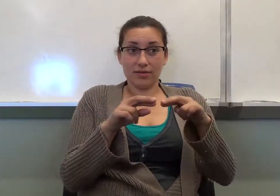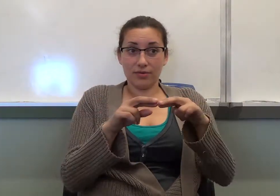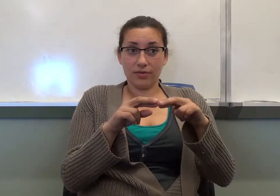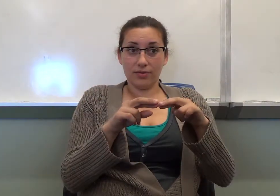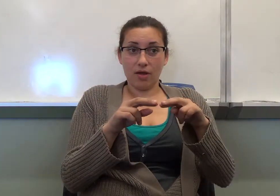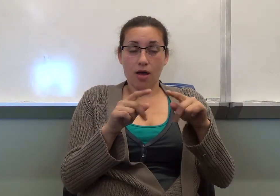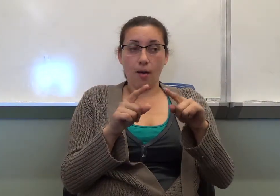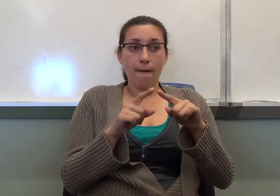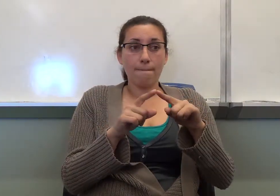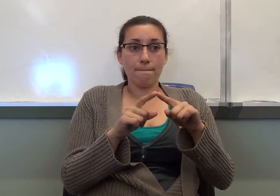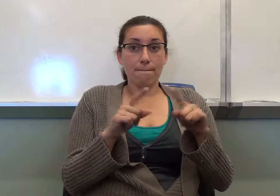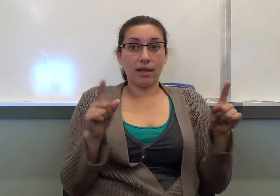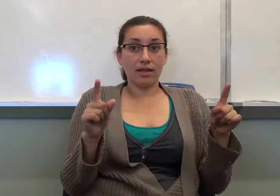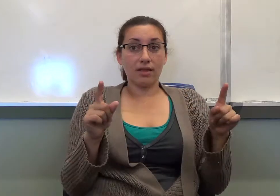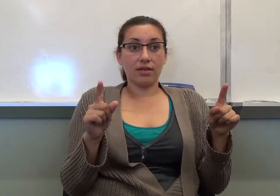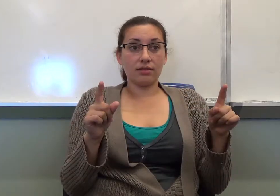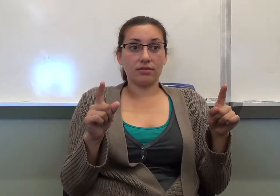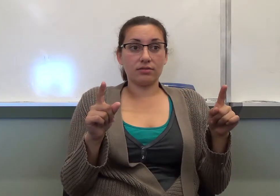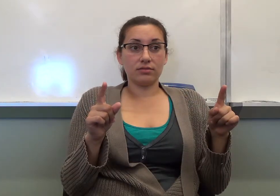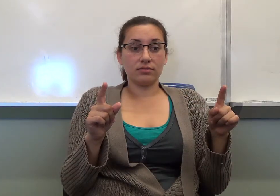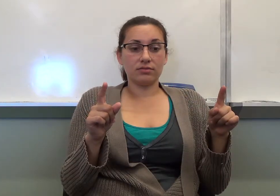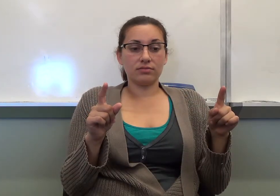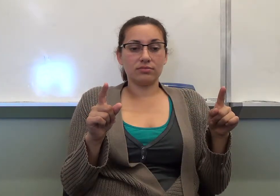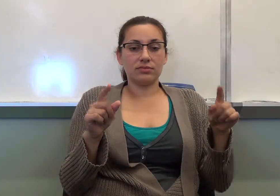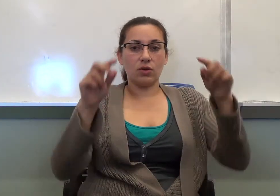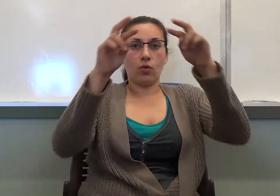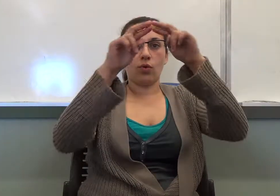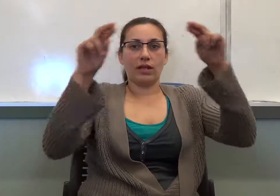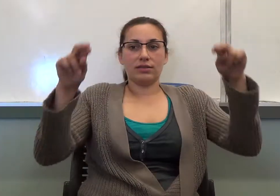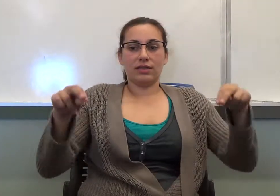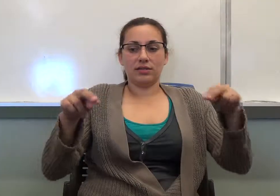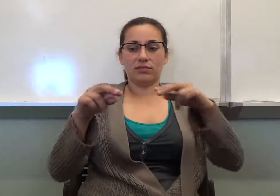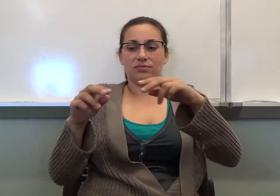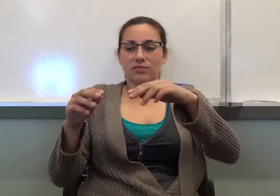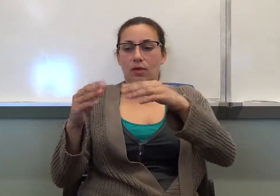but then take a bite out of it, so to speak, with a circle.